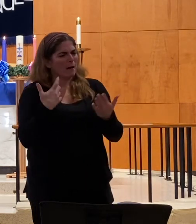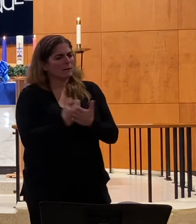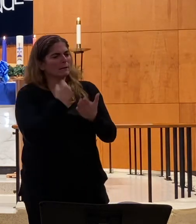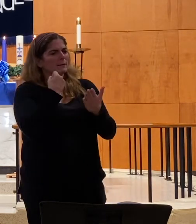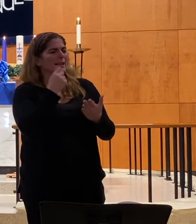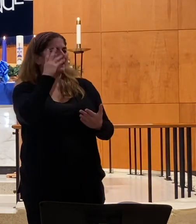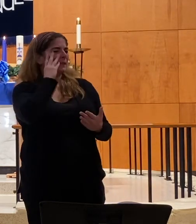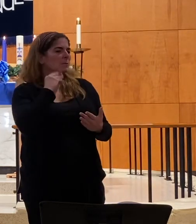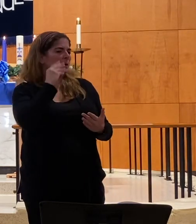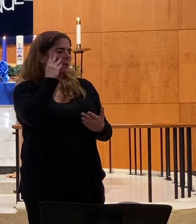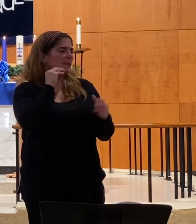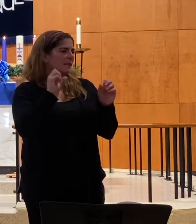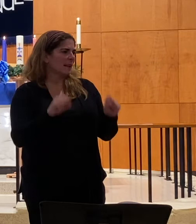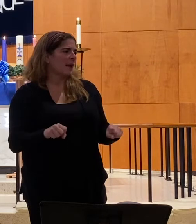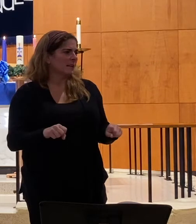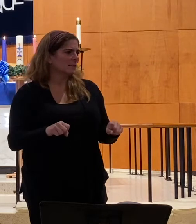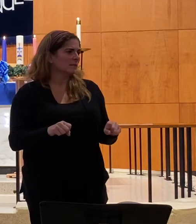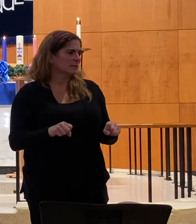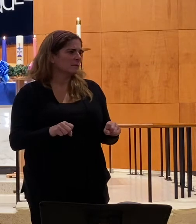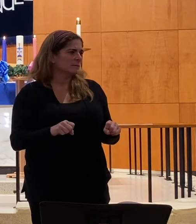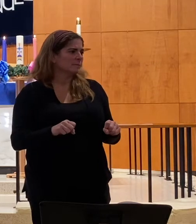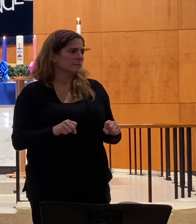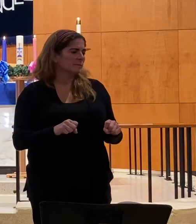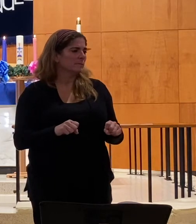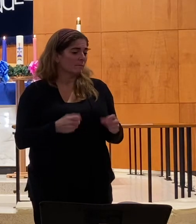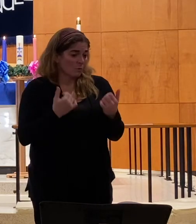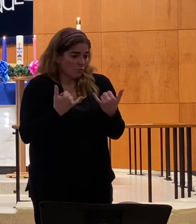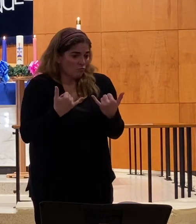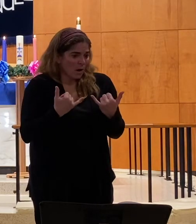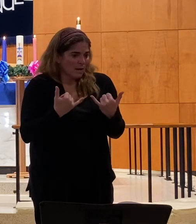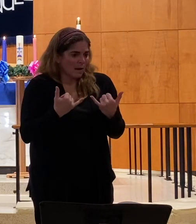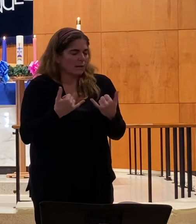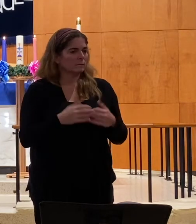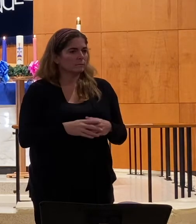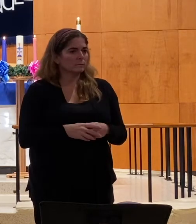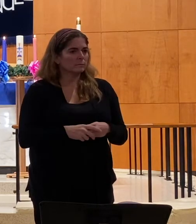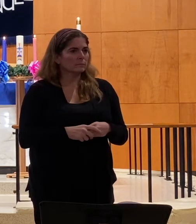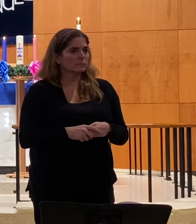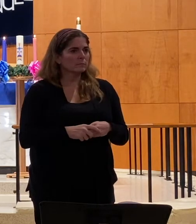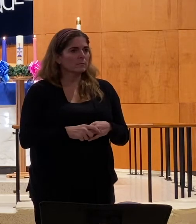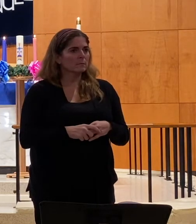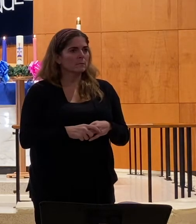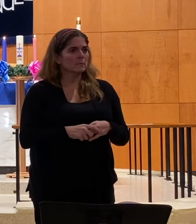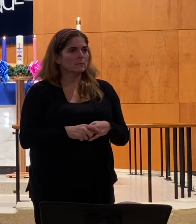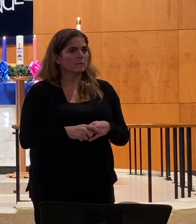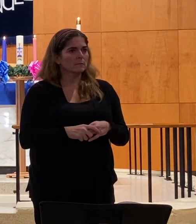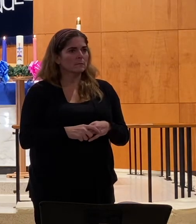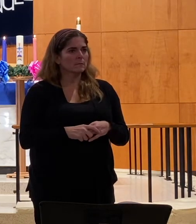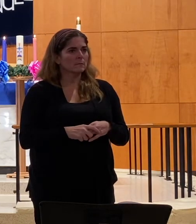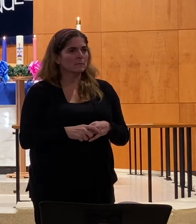world as it should be, right here and right now.